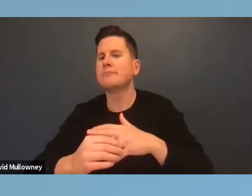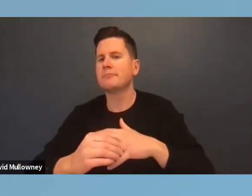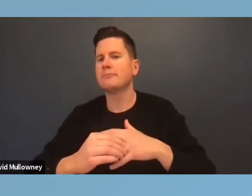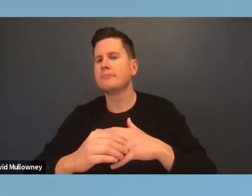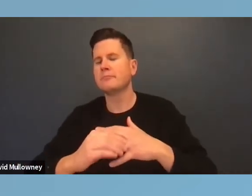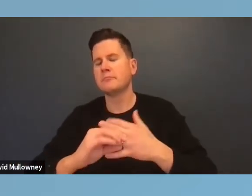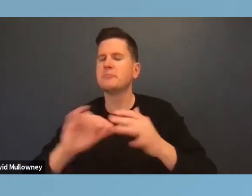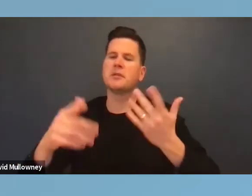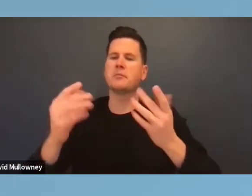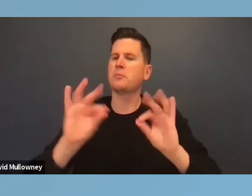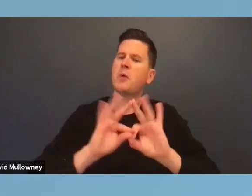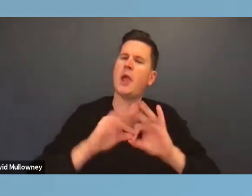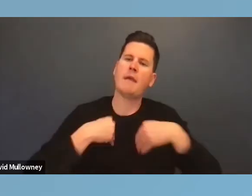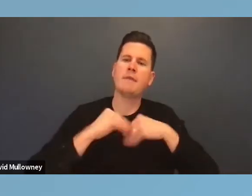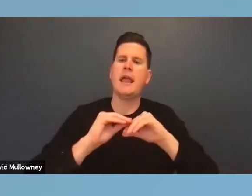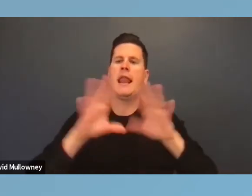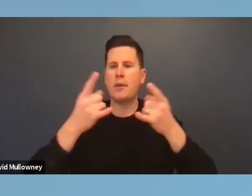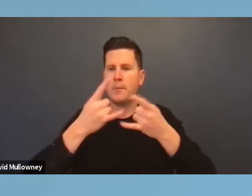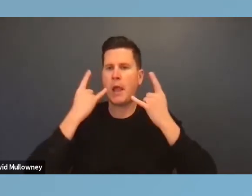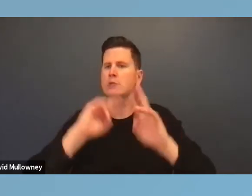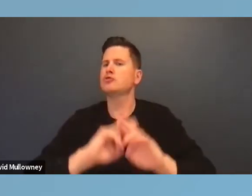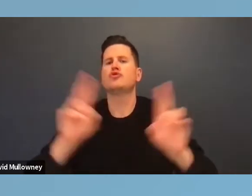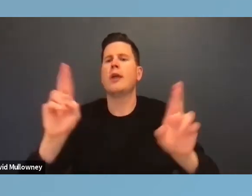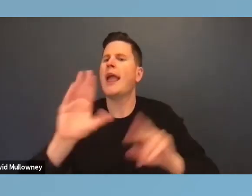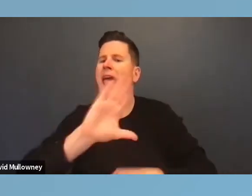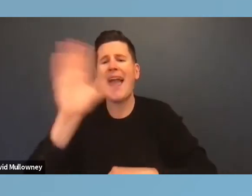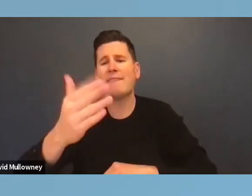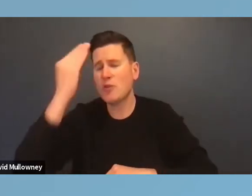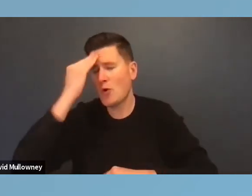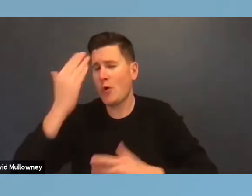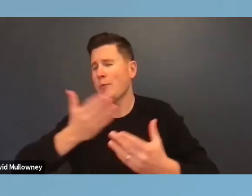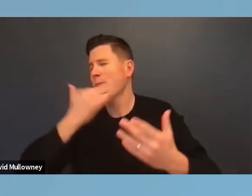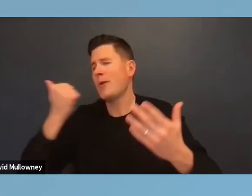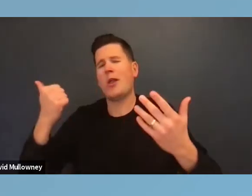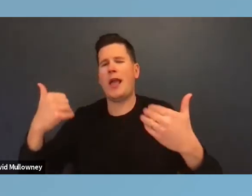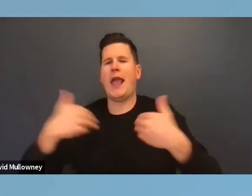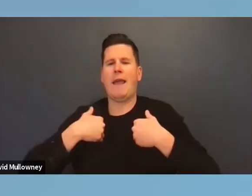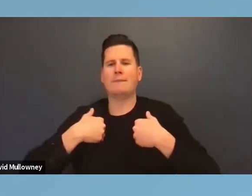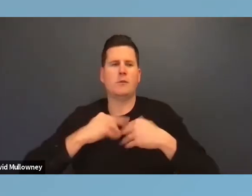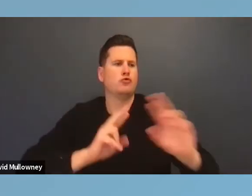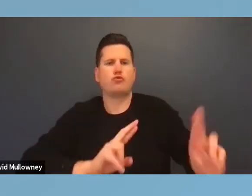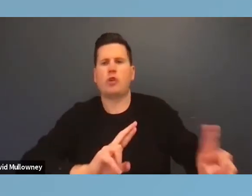or hard of hearing. So that's important because you never know.